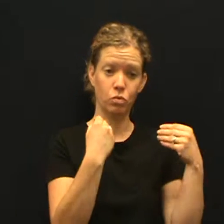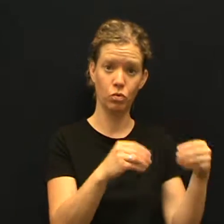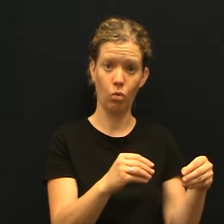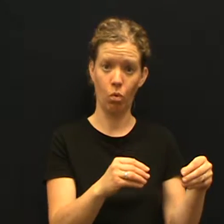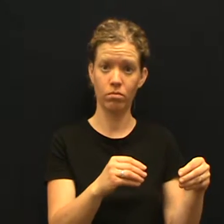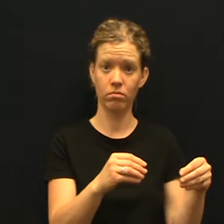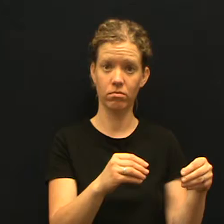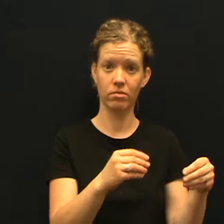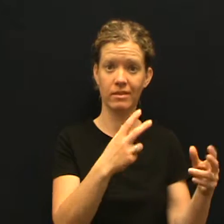and